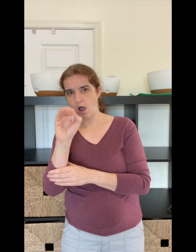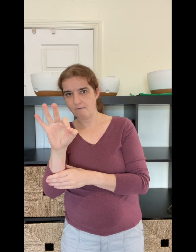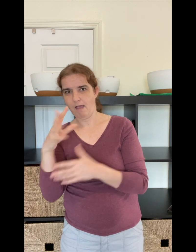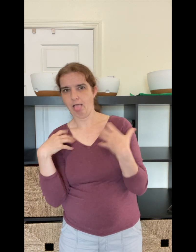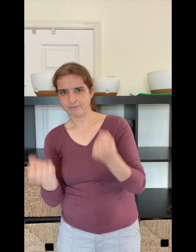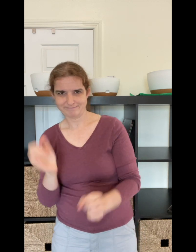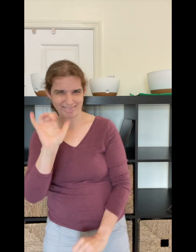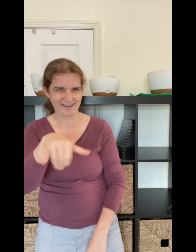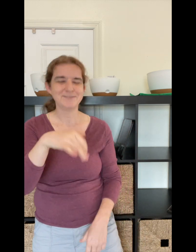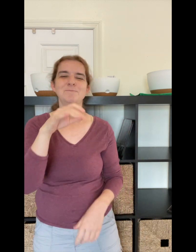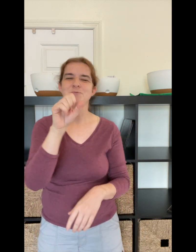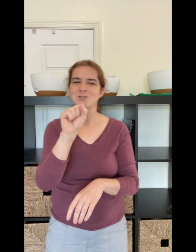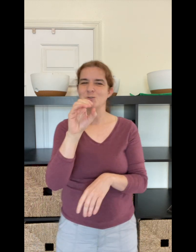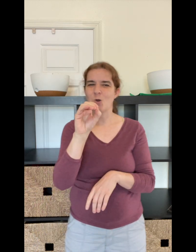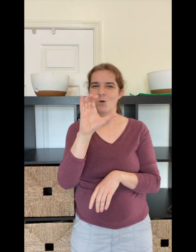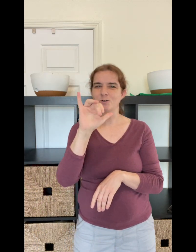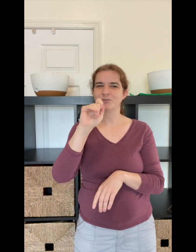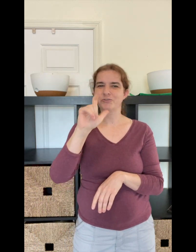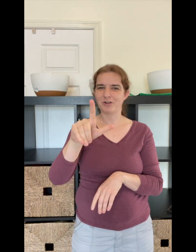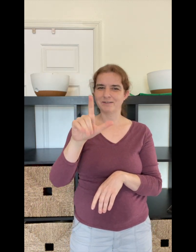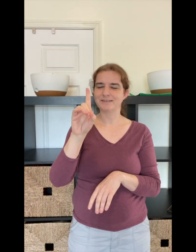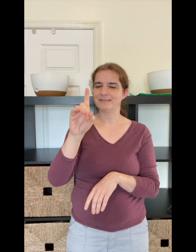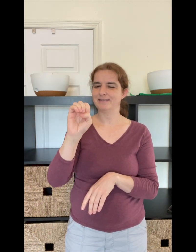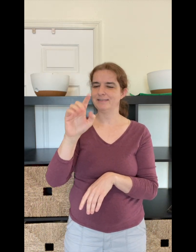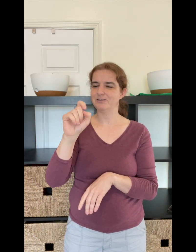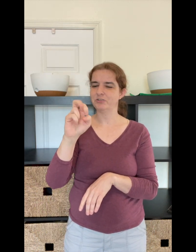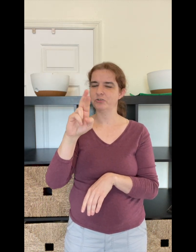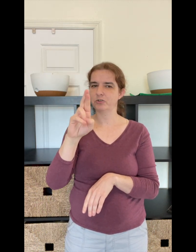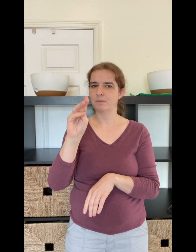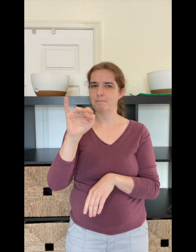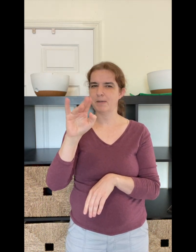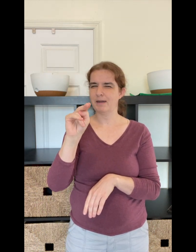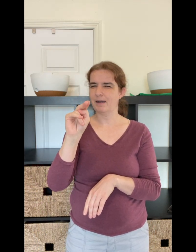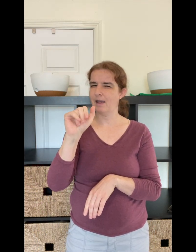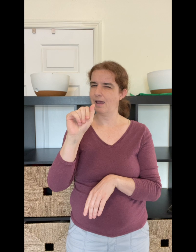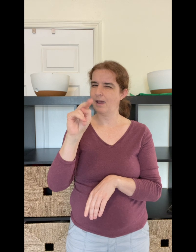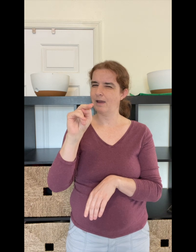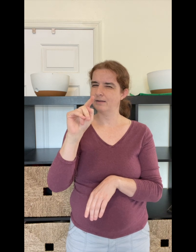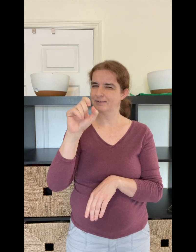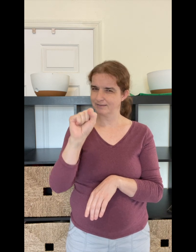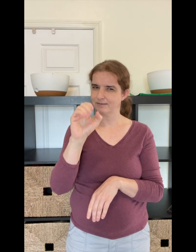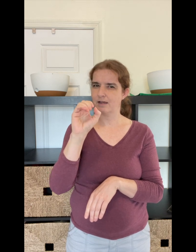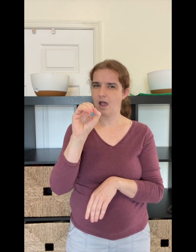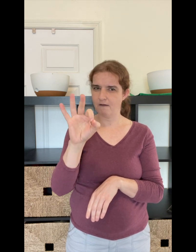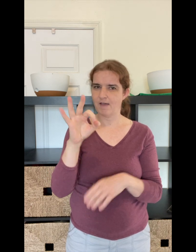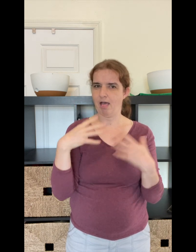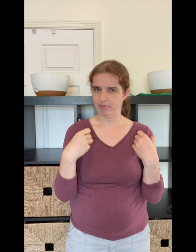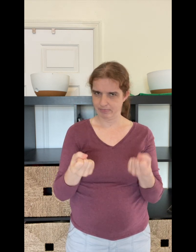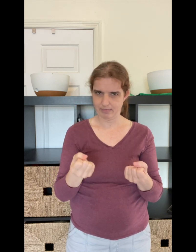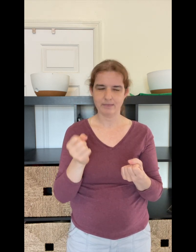determinants of health. That is social determinants of health.